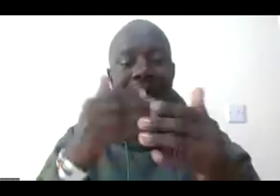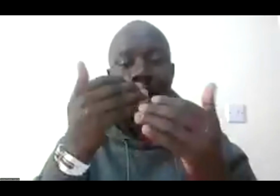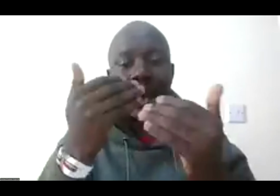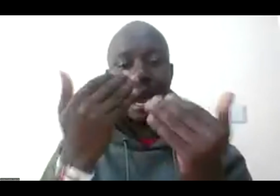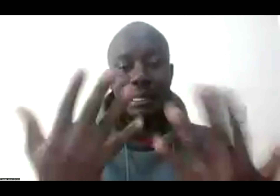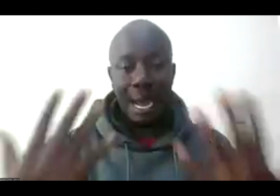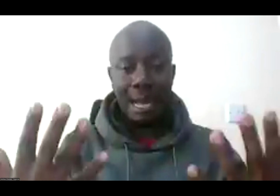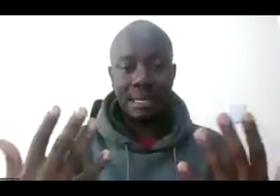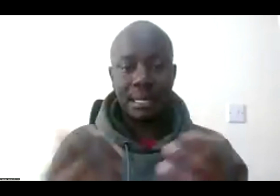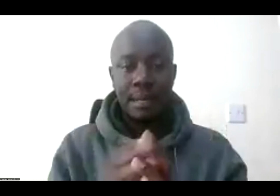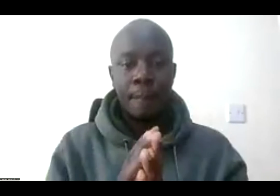English.